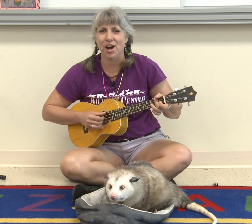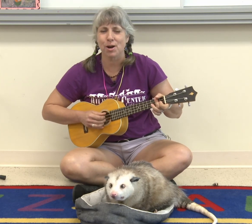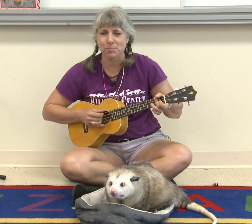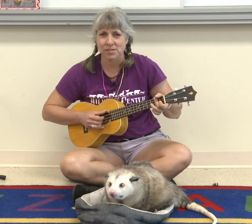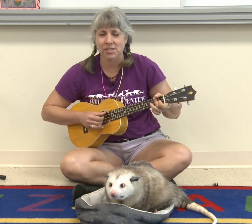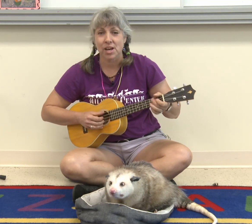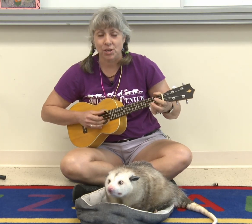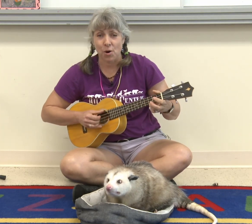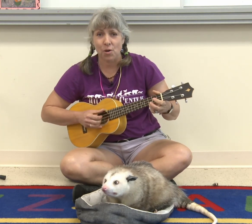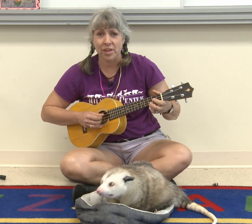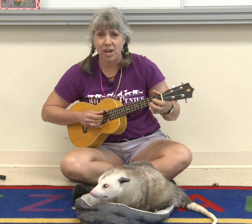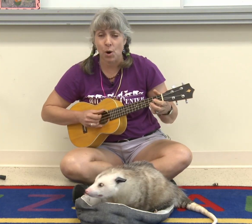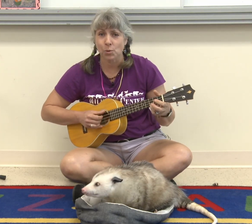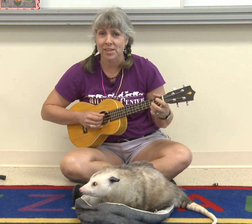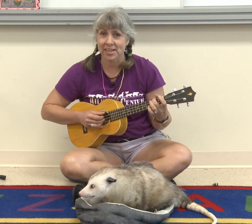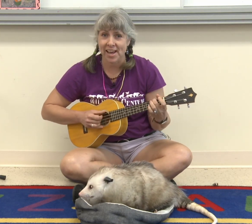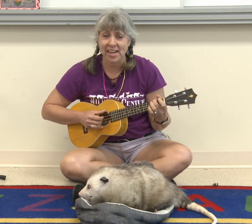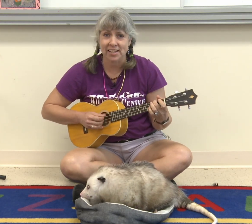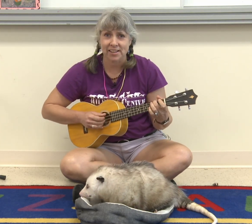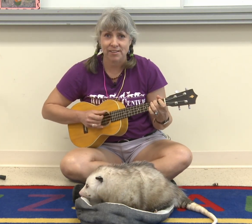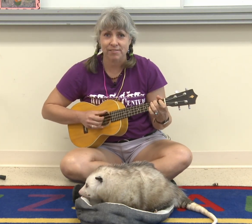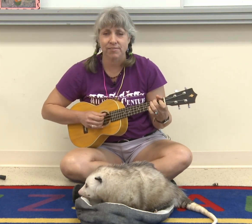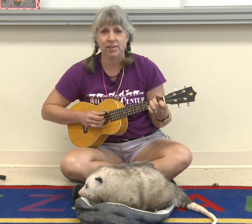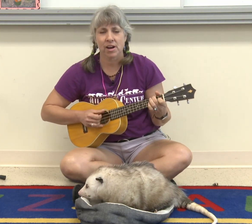thumbs, you're the only native